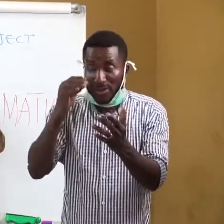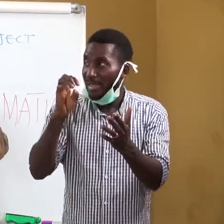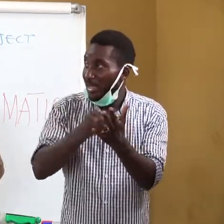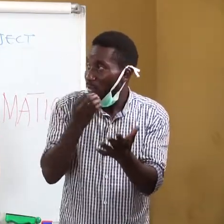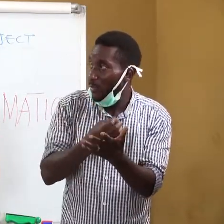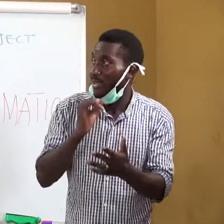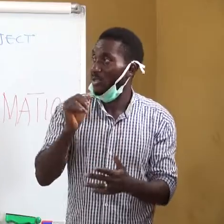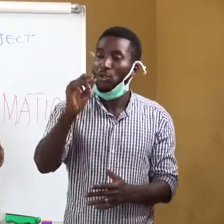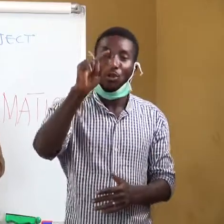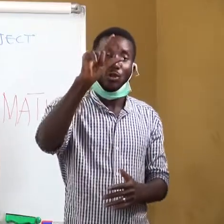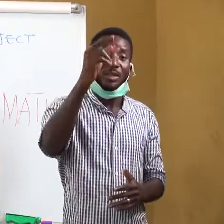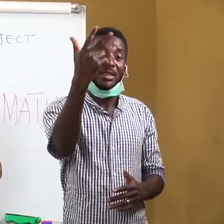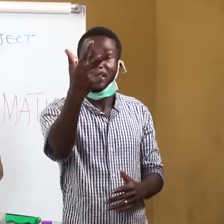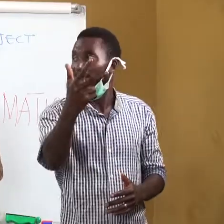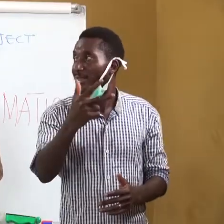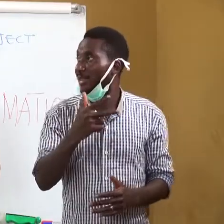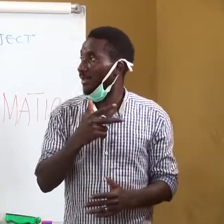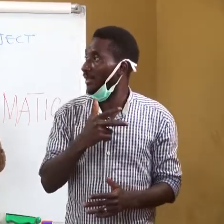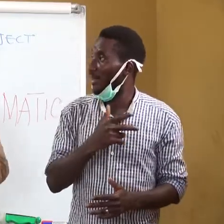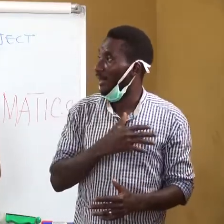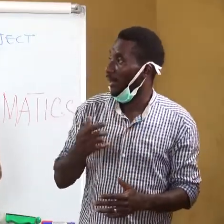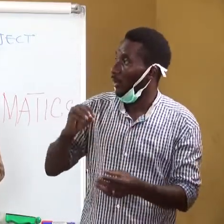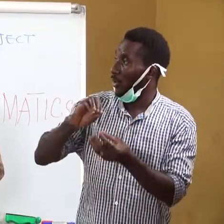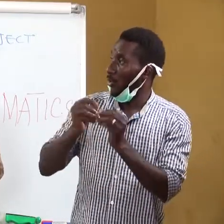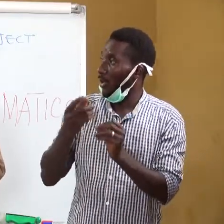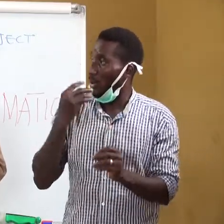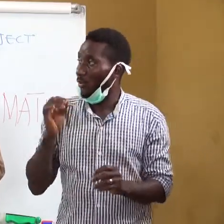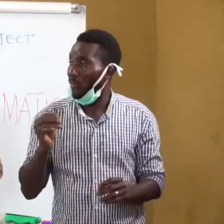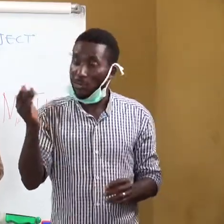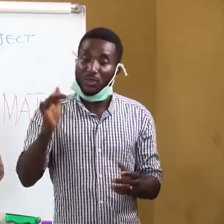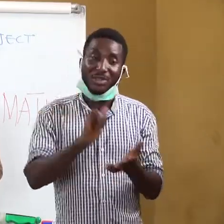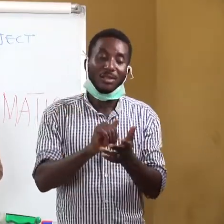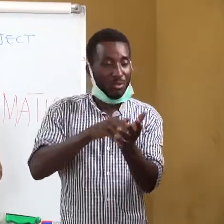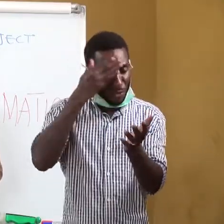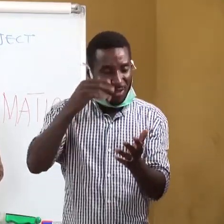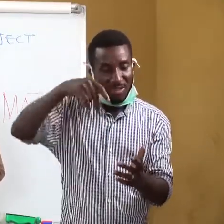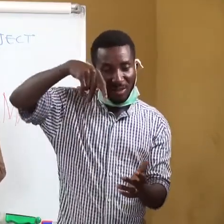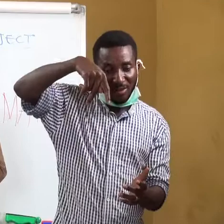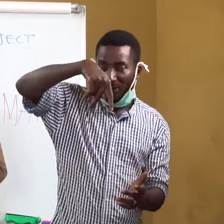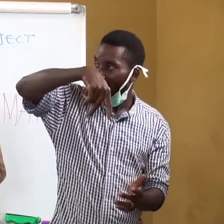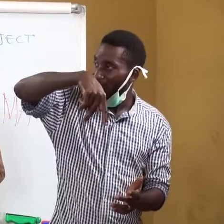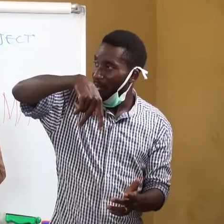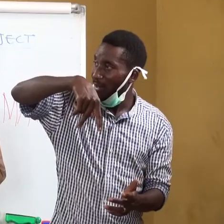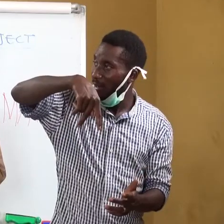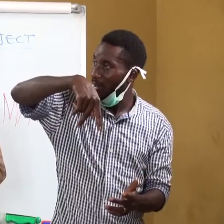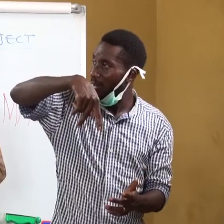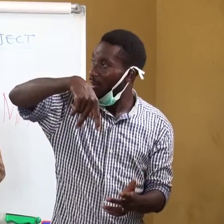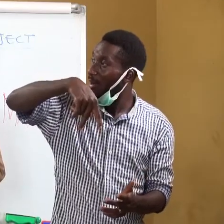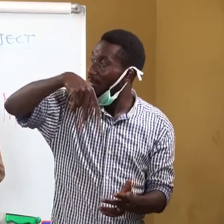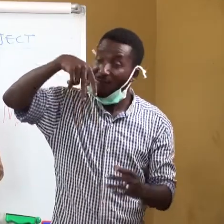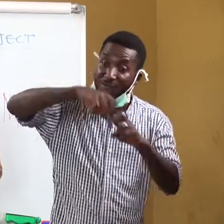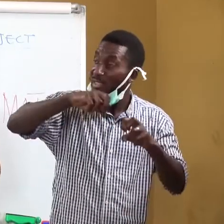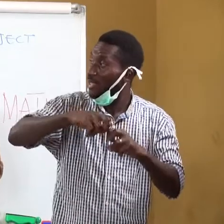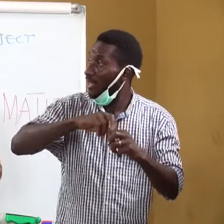physics and geography, that is intersection, P and G, we have 6. Number of those that